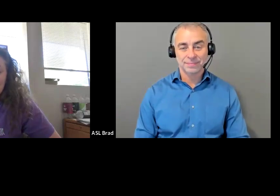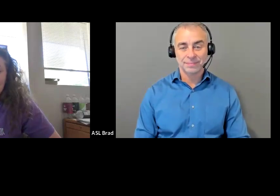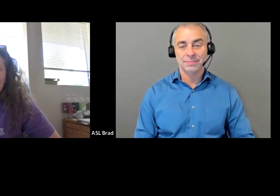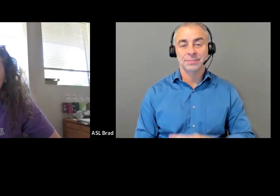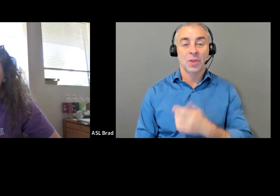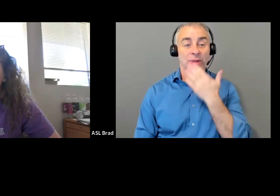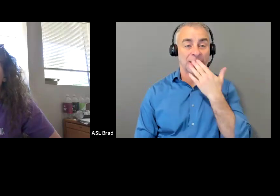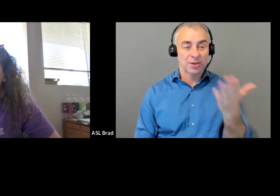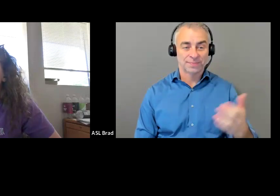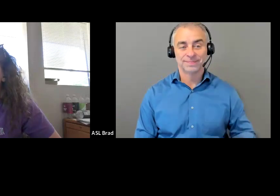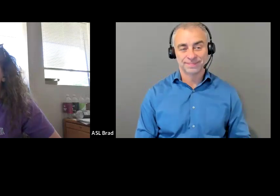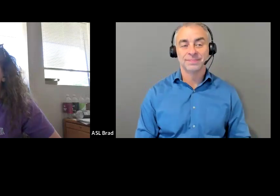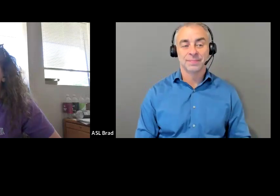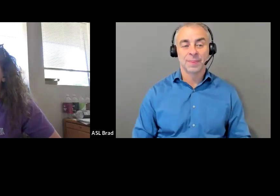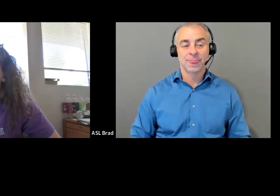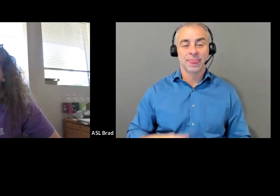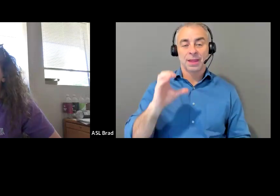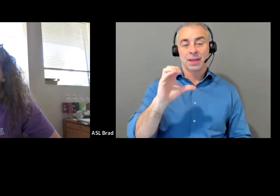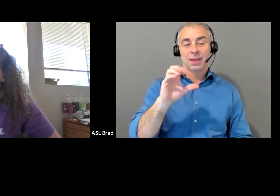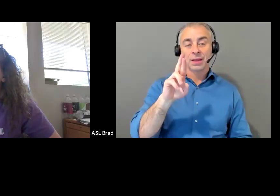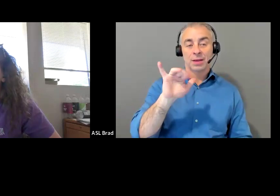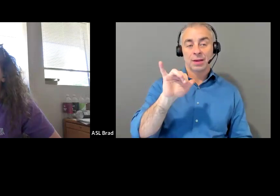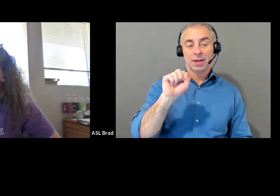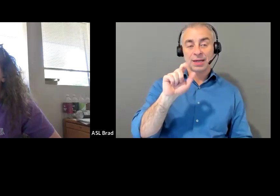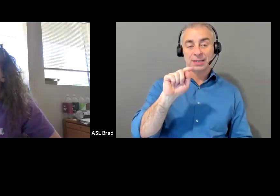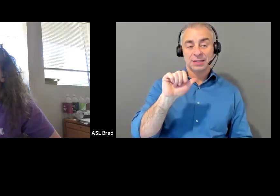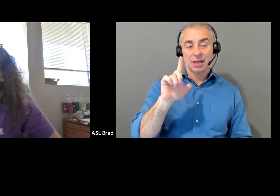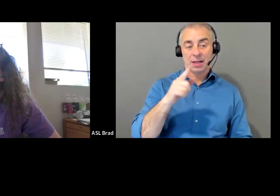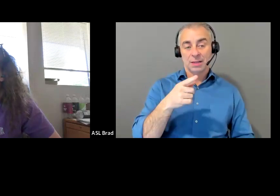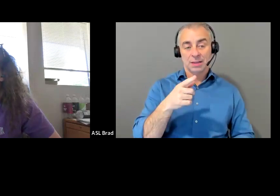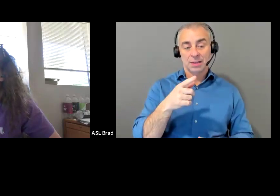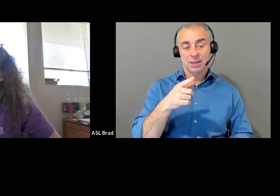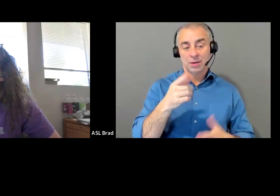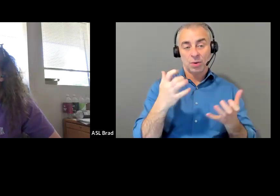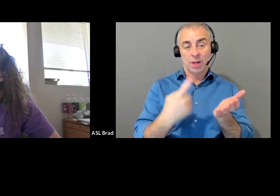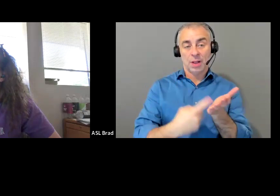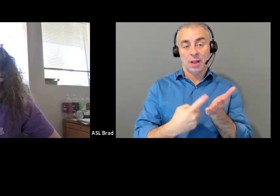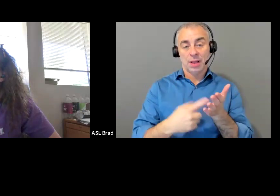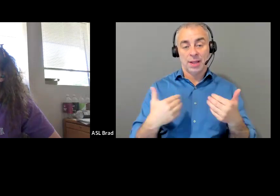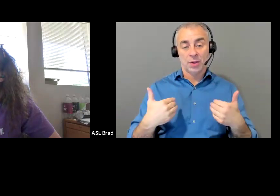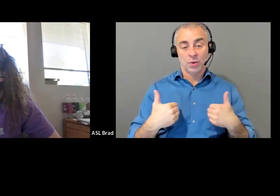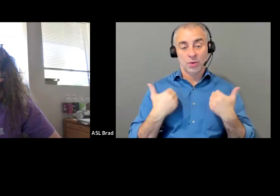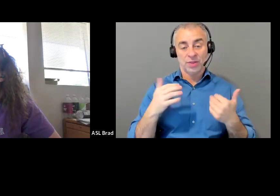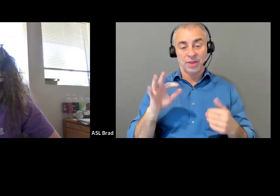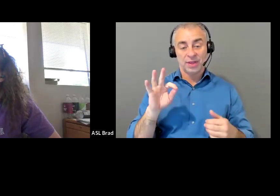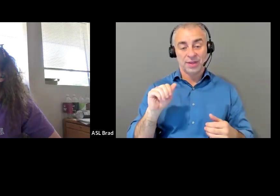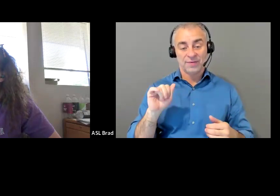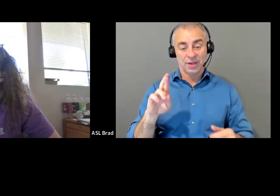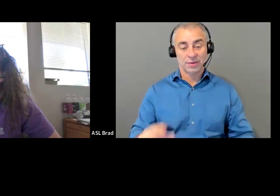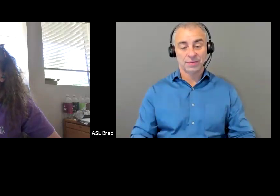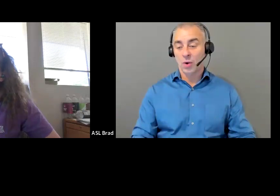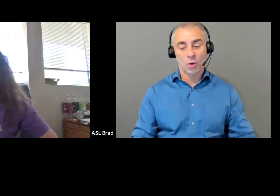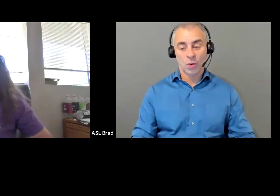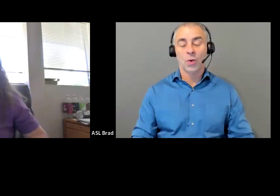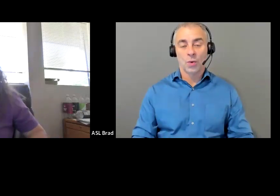Thank you for that. Crystal, did you want to talk about the youth fair at all? Oh,